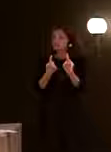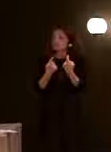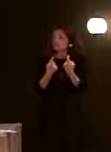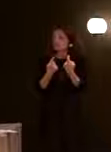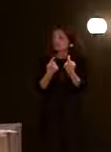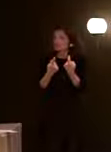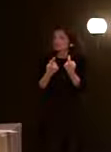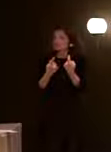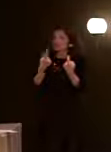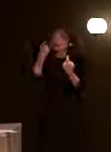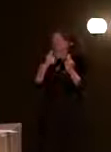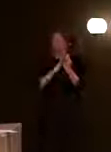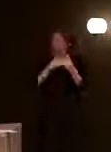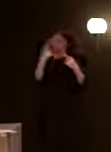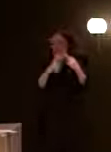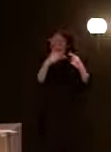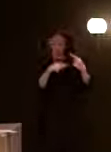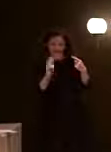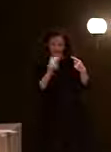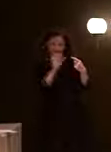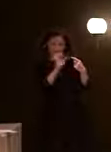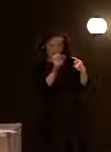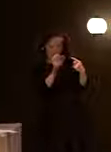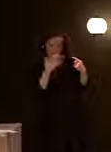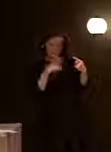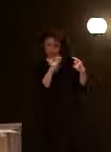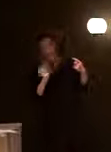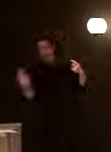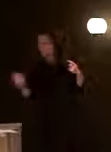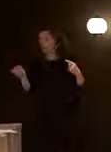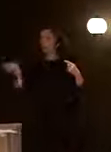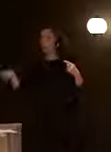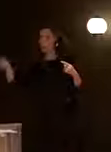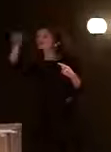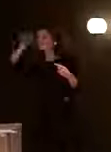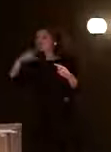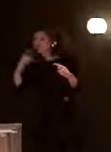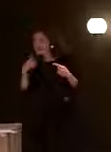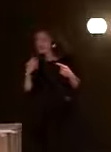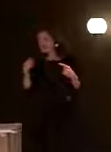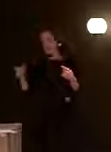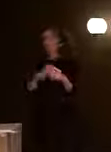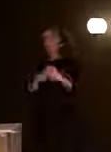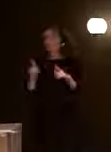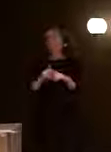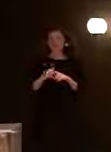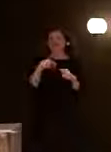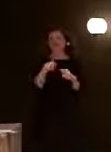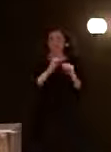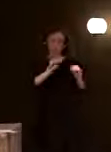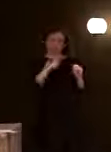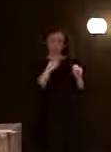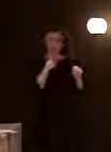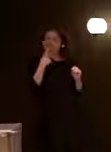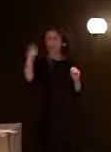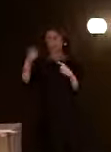show you how you can organize your teaching to explore concepts with your students rather than focus just on